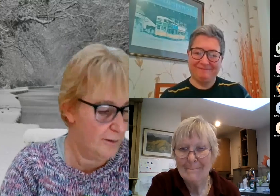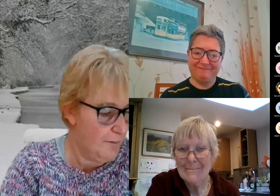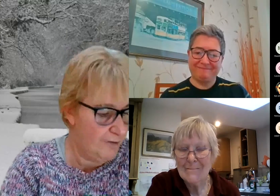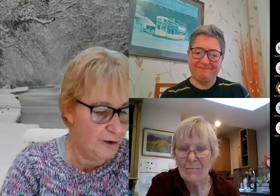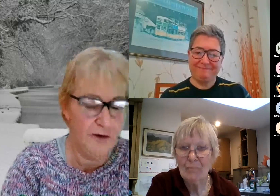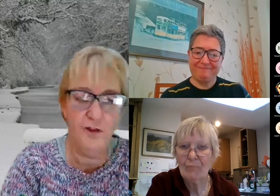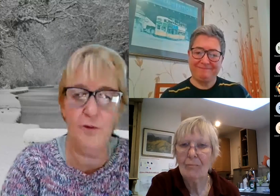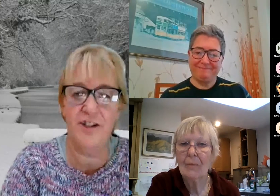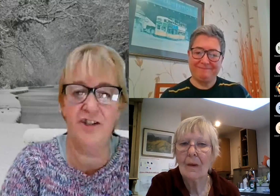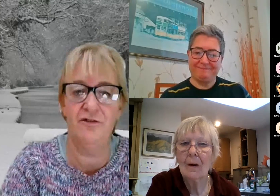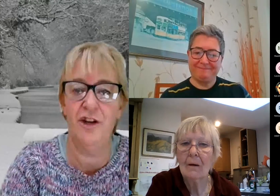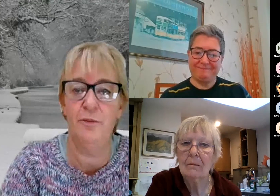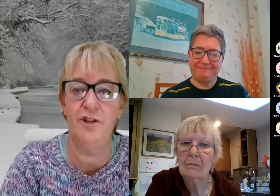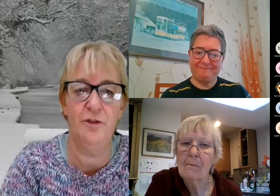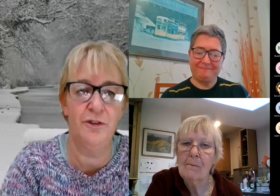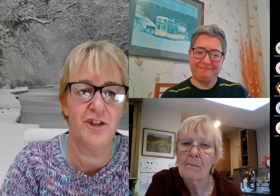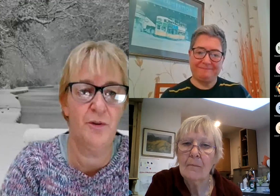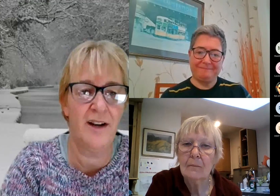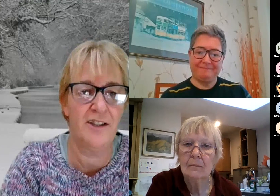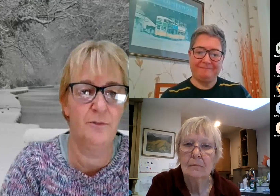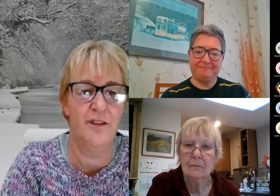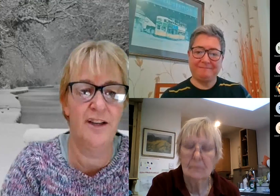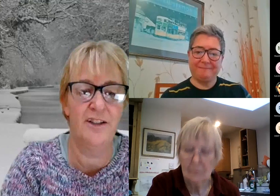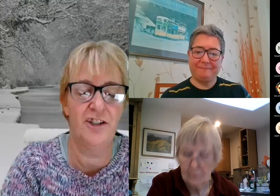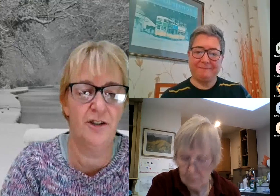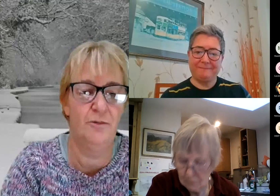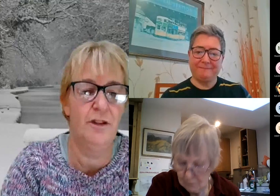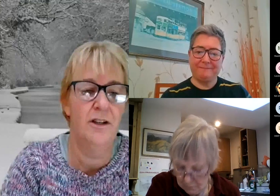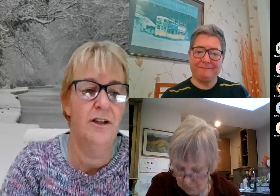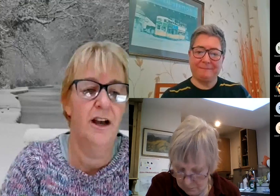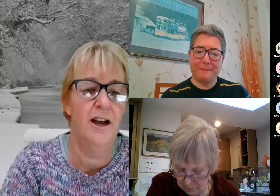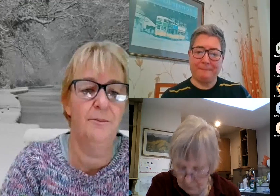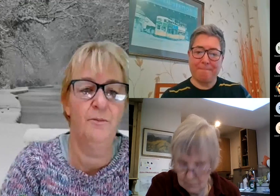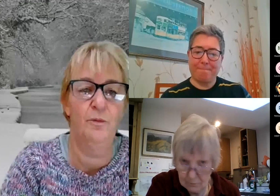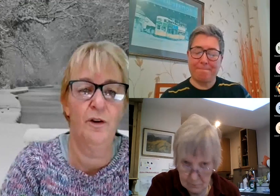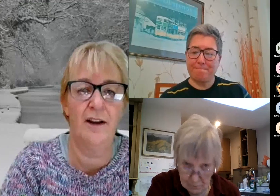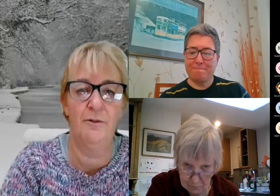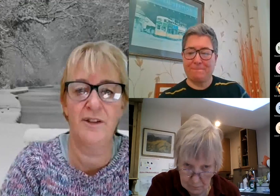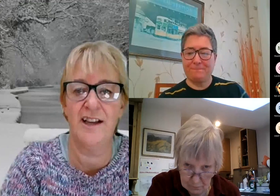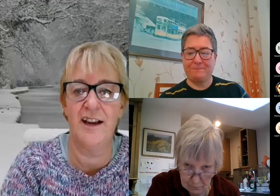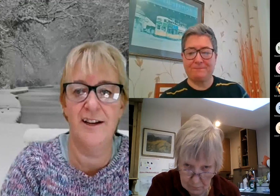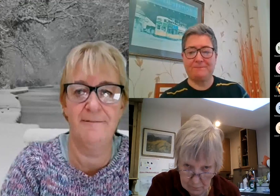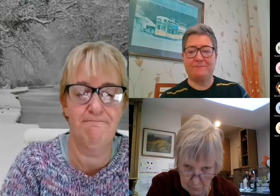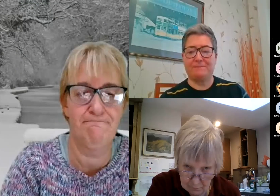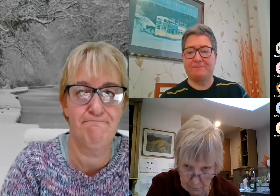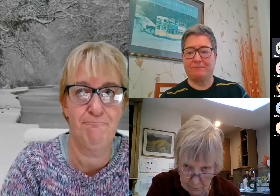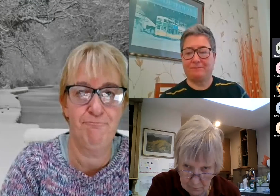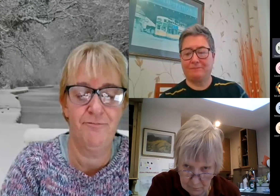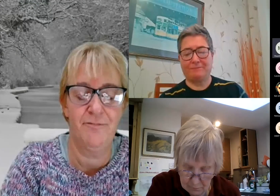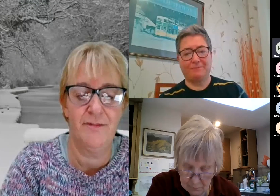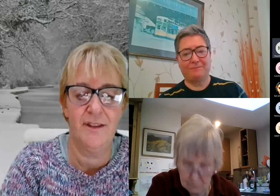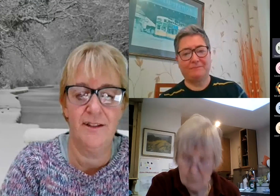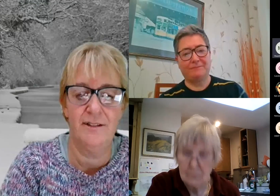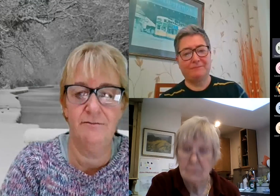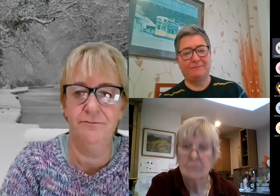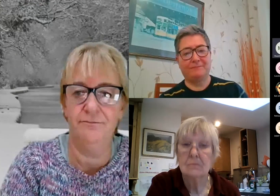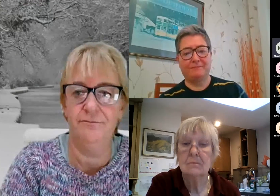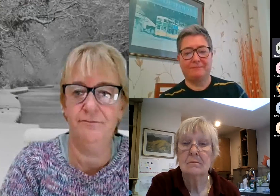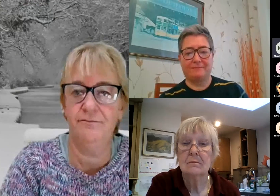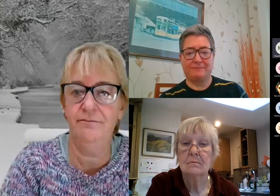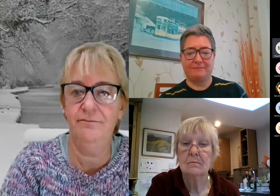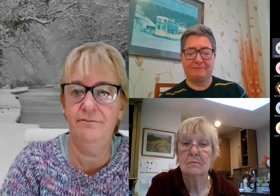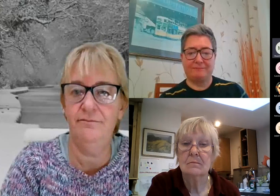up. Malcolm, I've got another question for you, but do you want to add something to what Karen was saying?